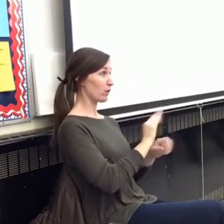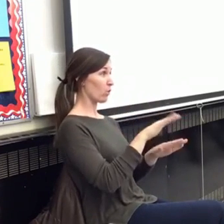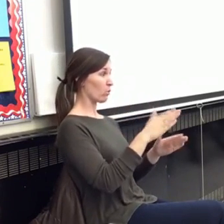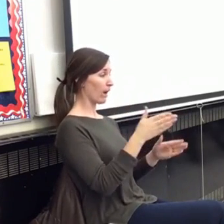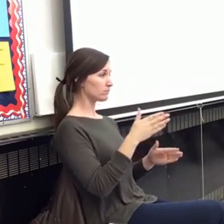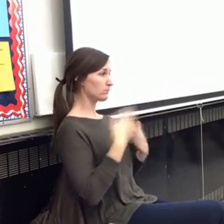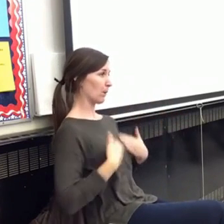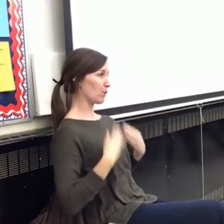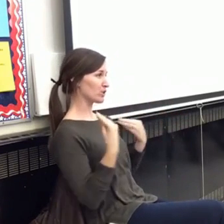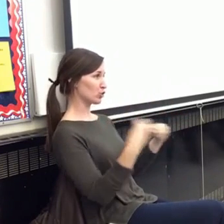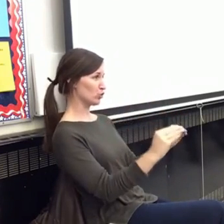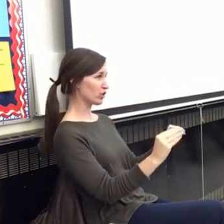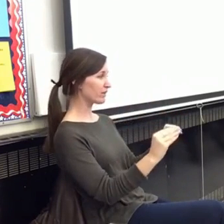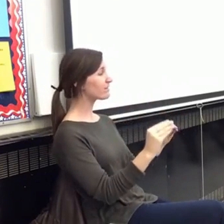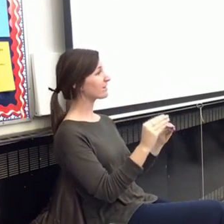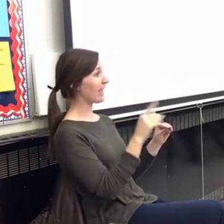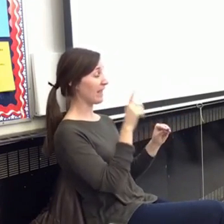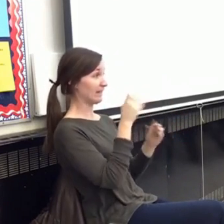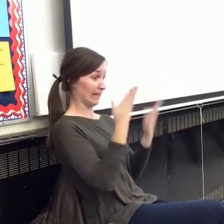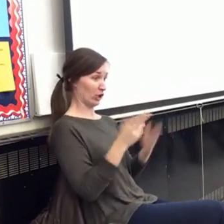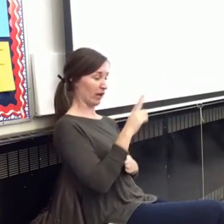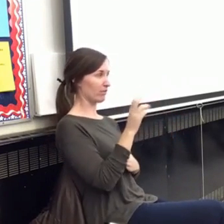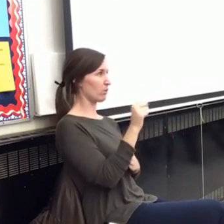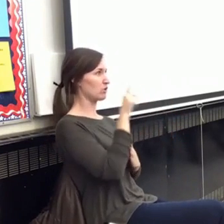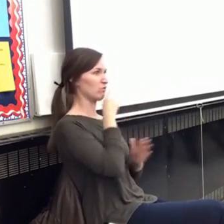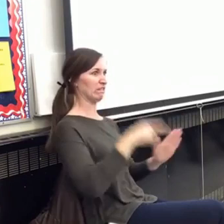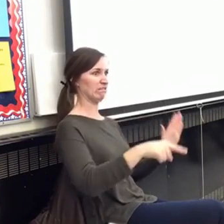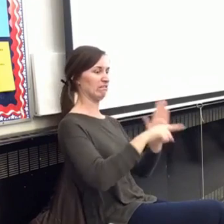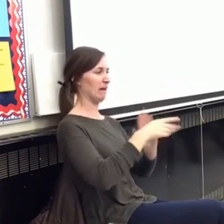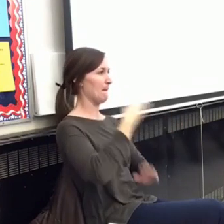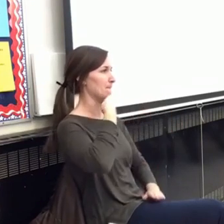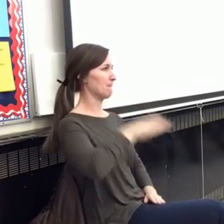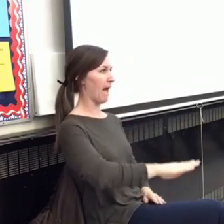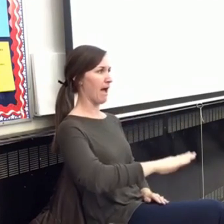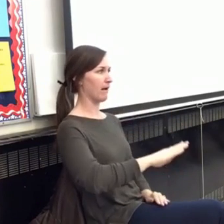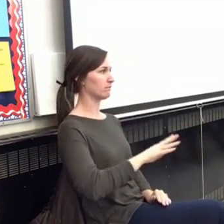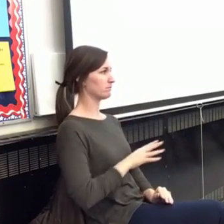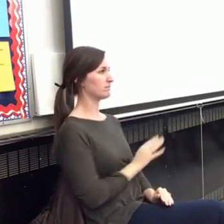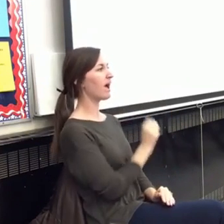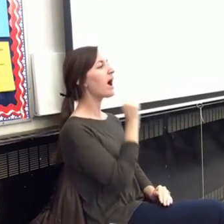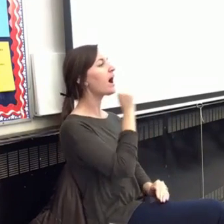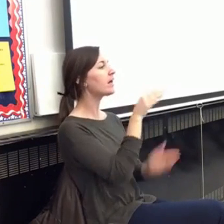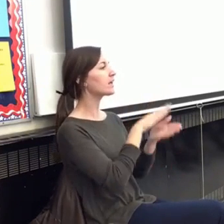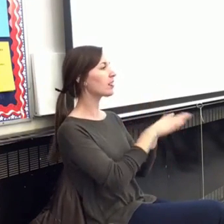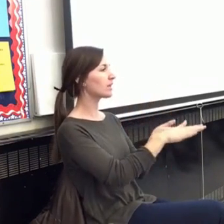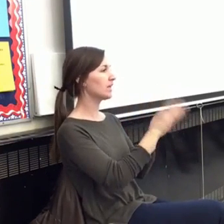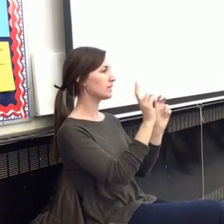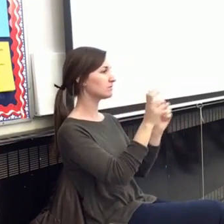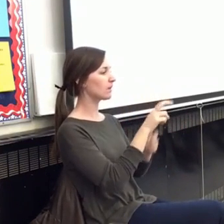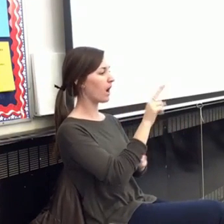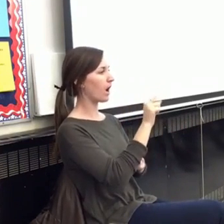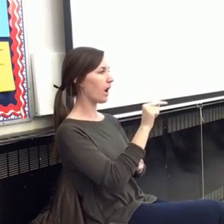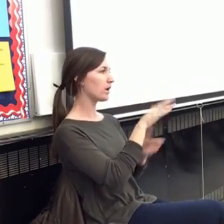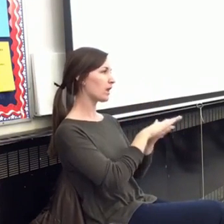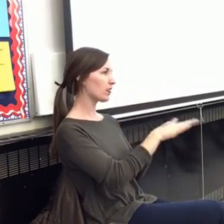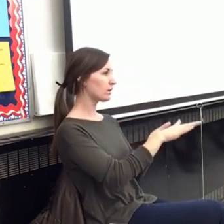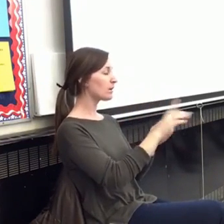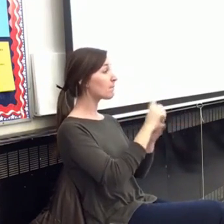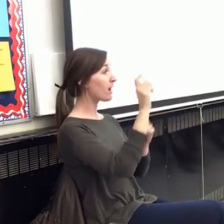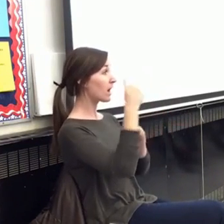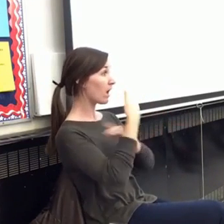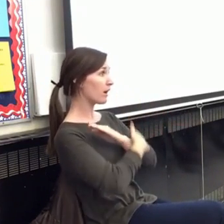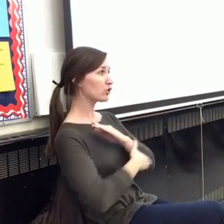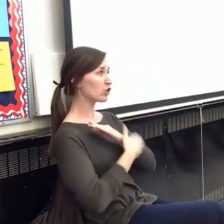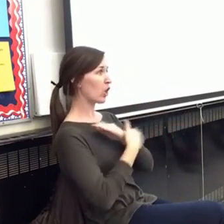States, this is seen as really, really bad, right? Very unvirtuous, very unclean. However, a lot of other countries,